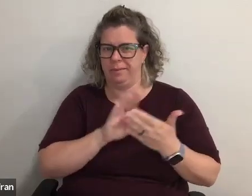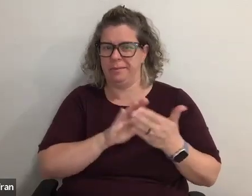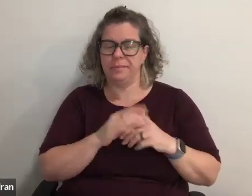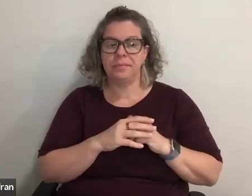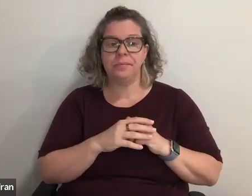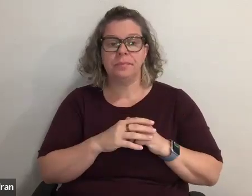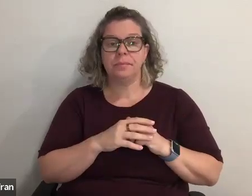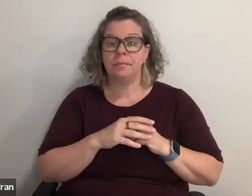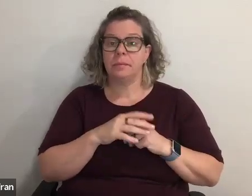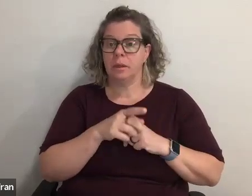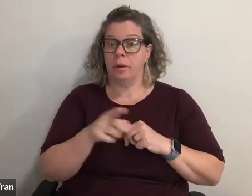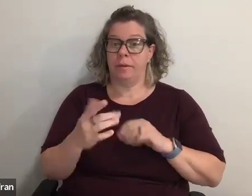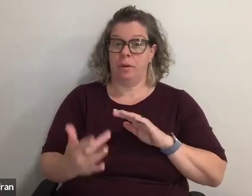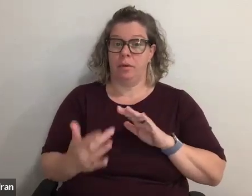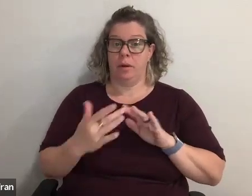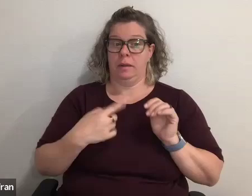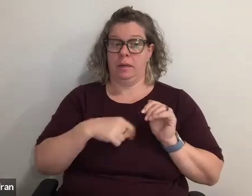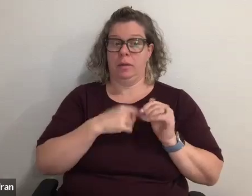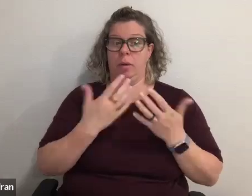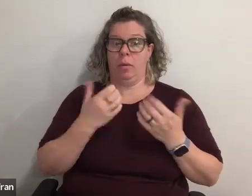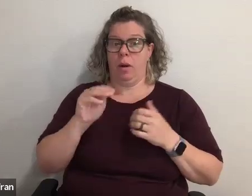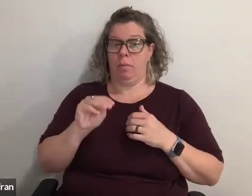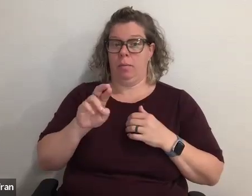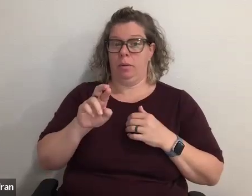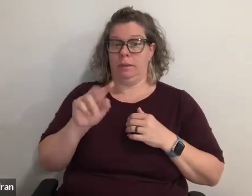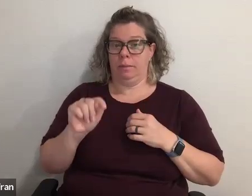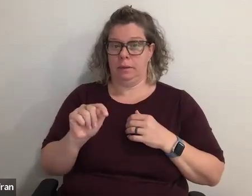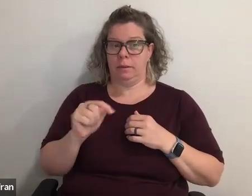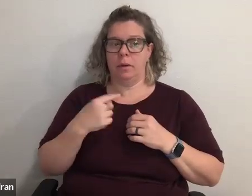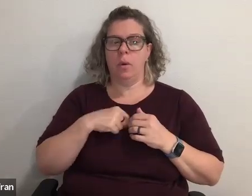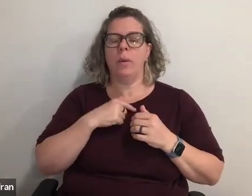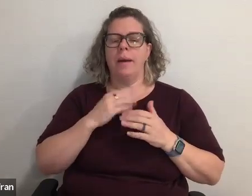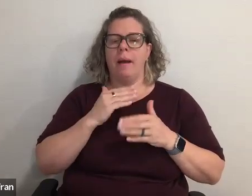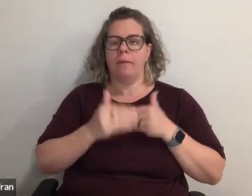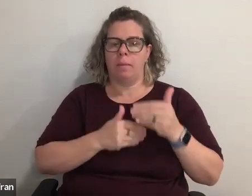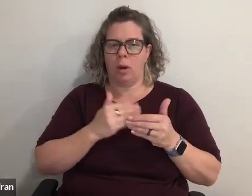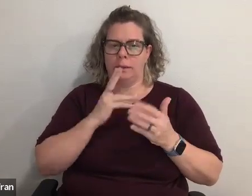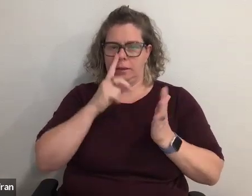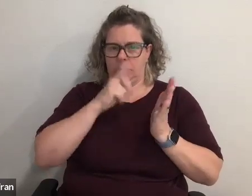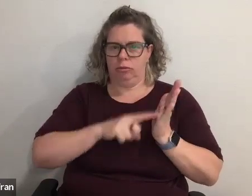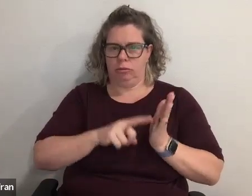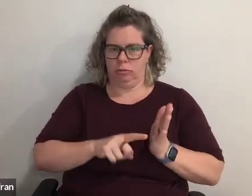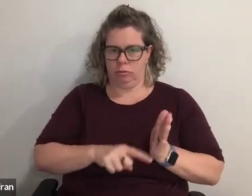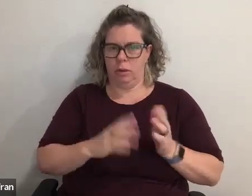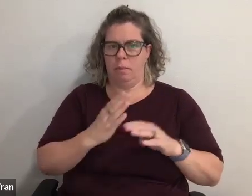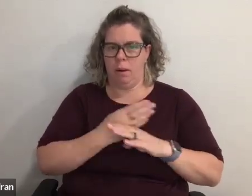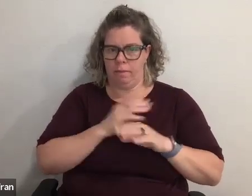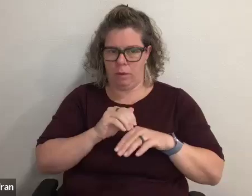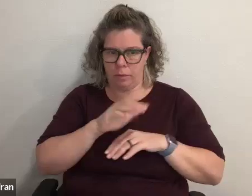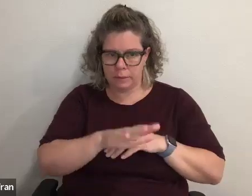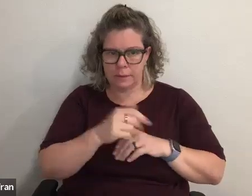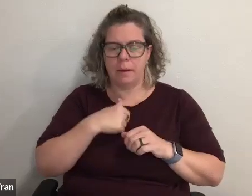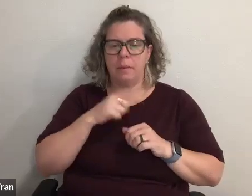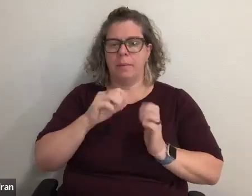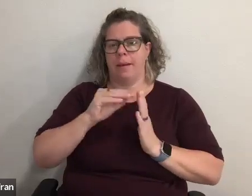So if you're calling us and you're looking for a mobile response team, we do have a triage process that we go through. We've got to fill